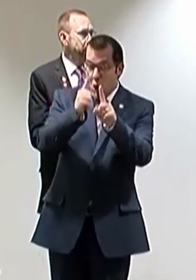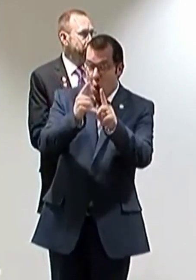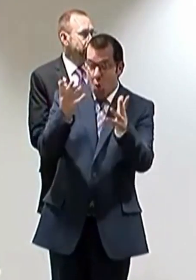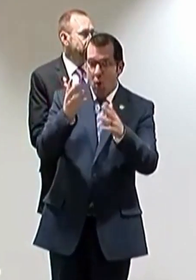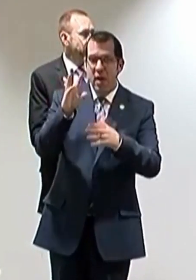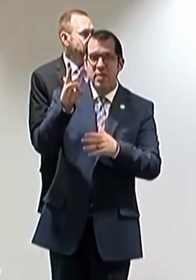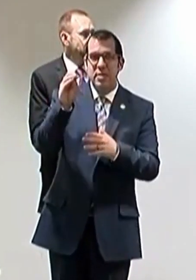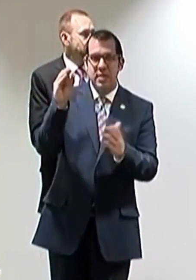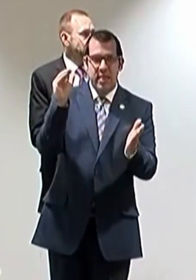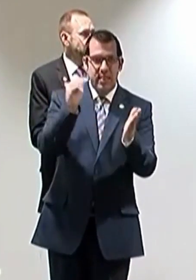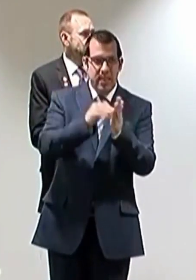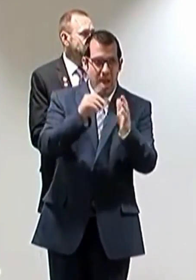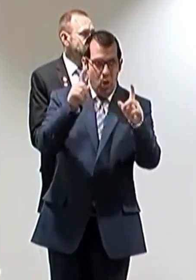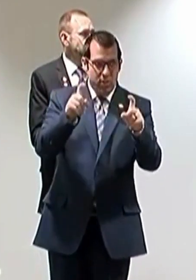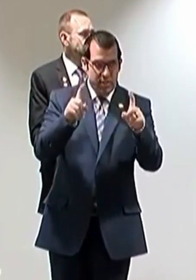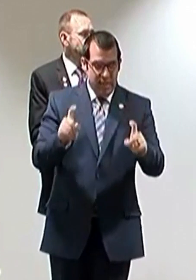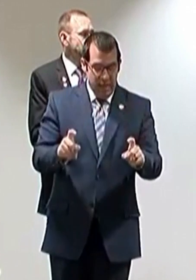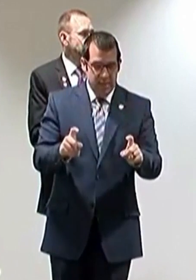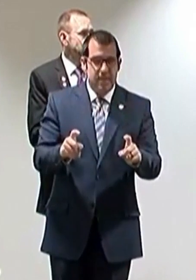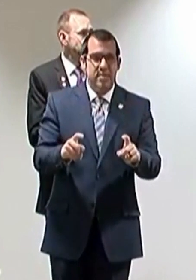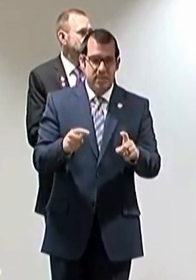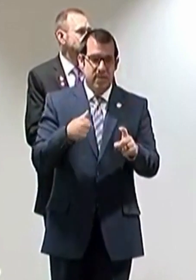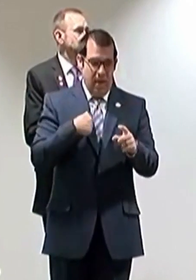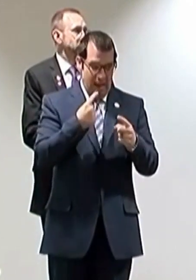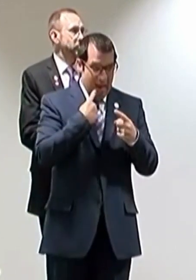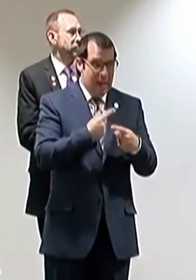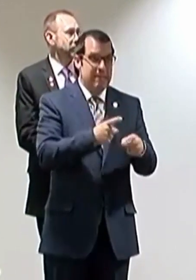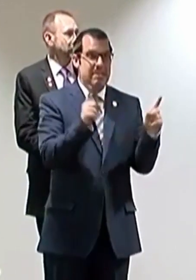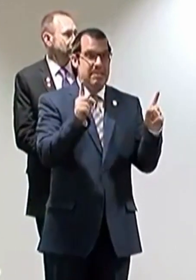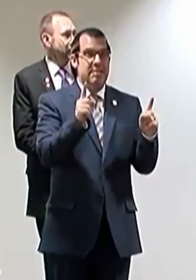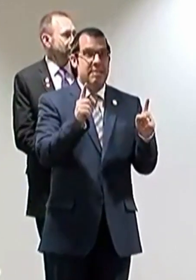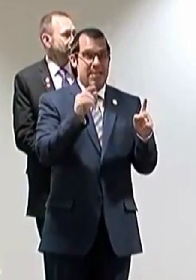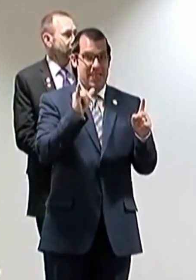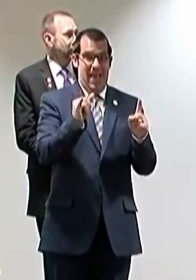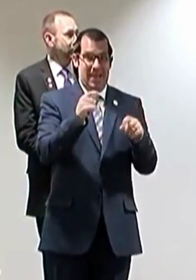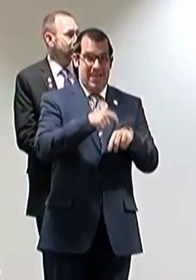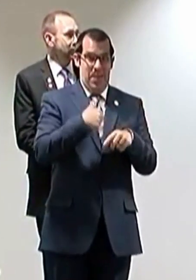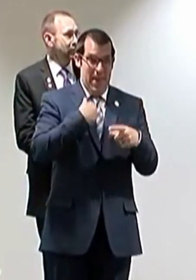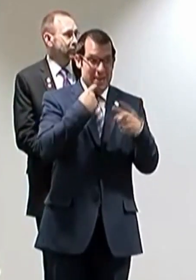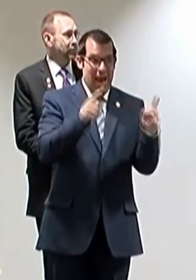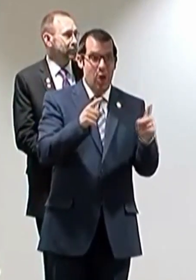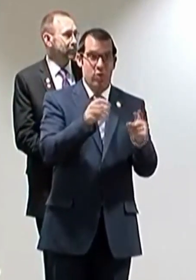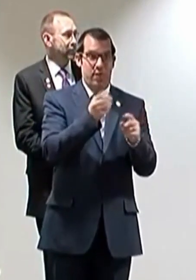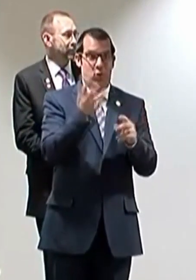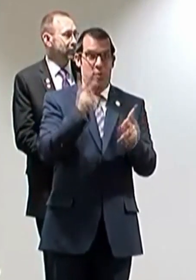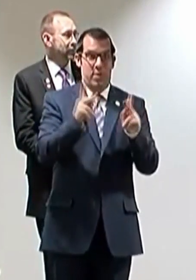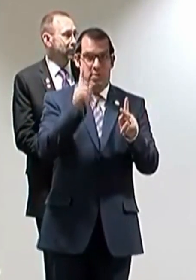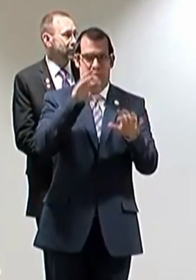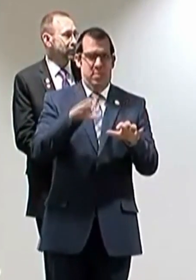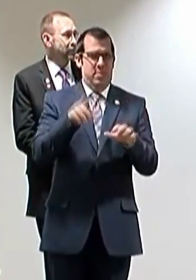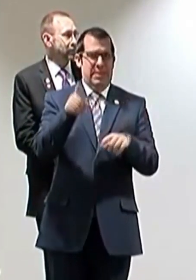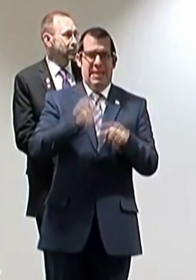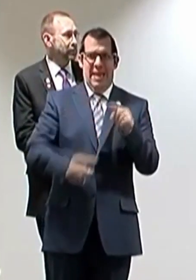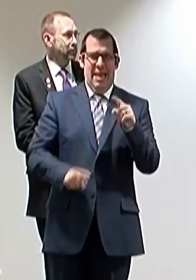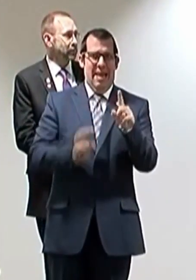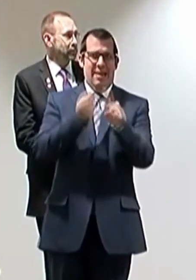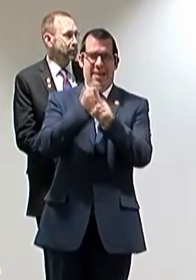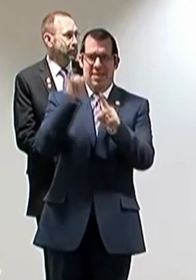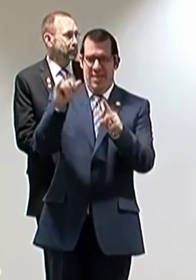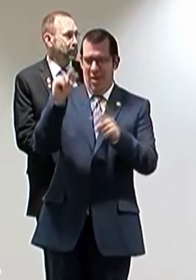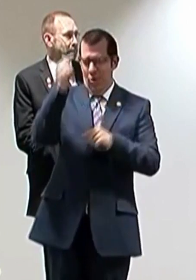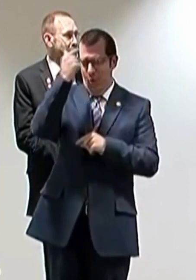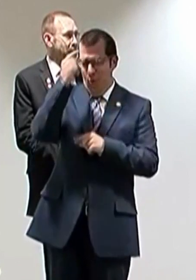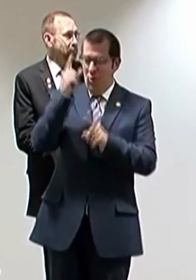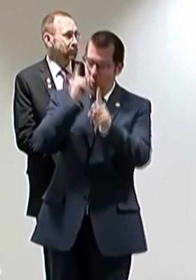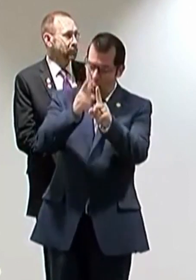tests. And whenever I made that announcement, I could hear a few gasp that there's no way you're going to be able to reach that goal. Well, Dr.